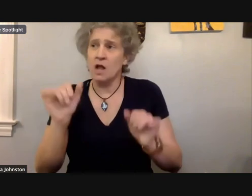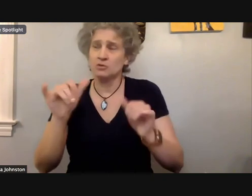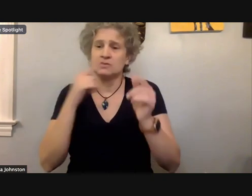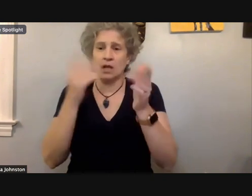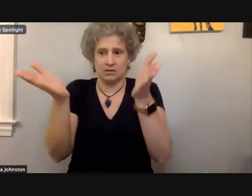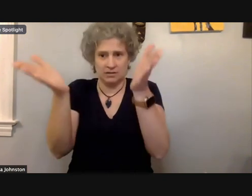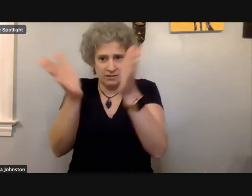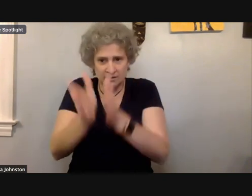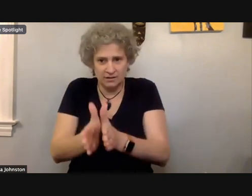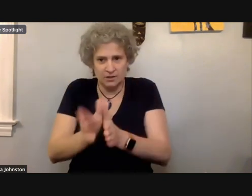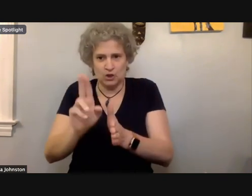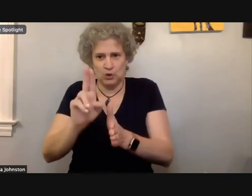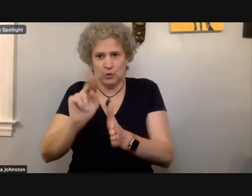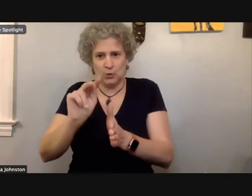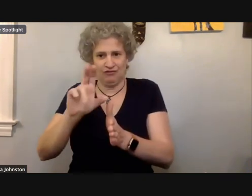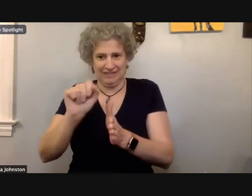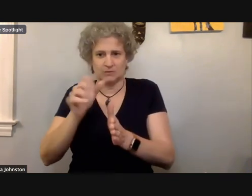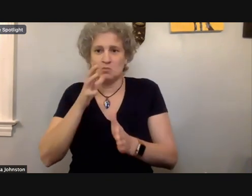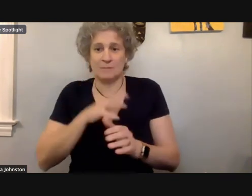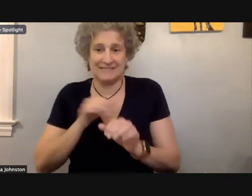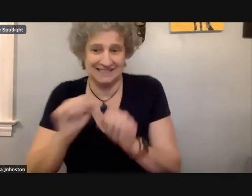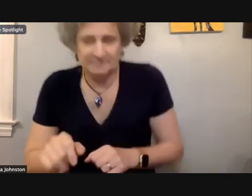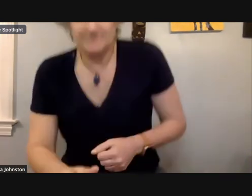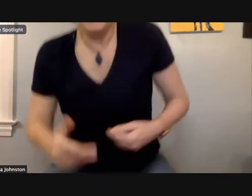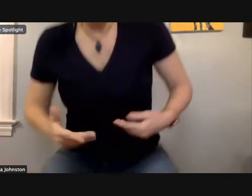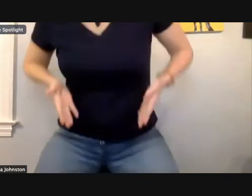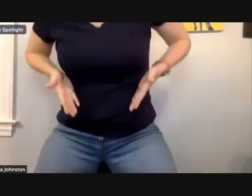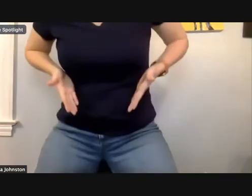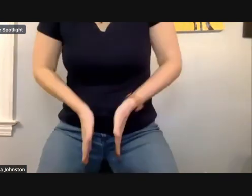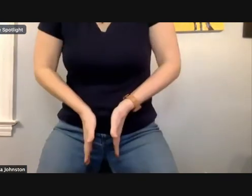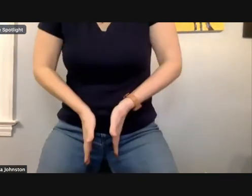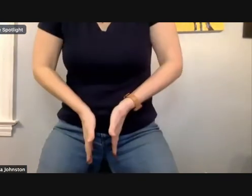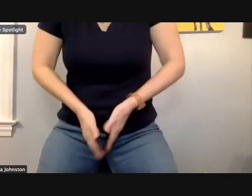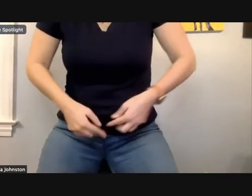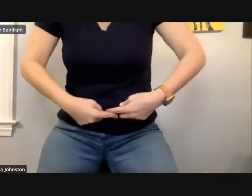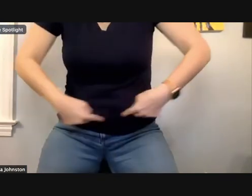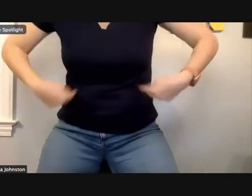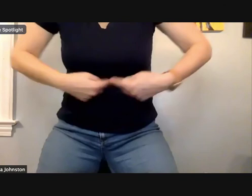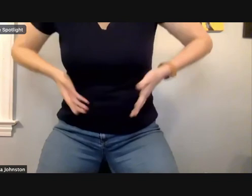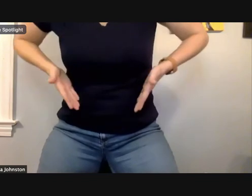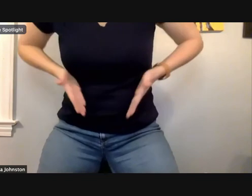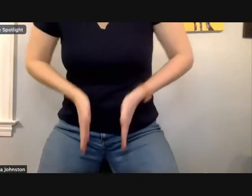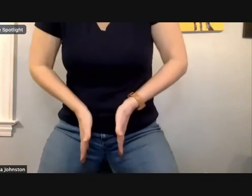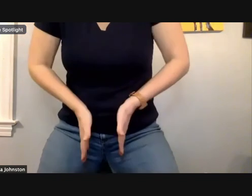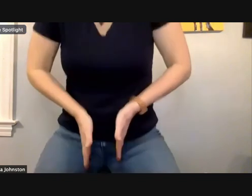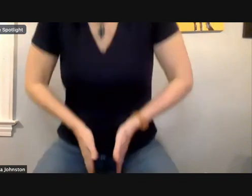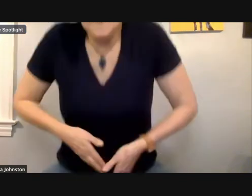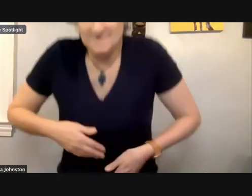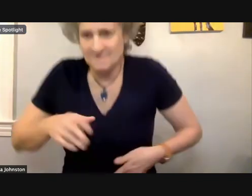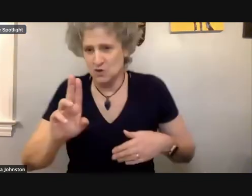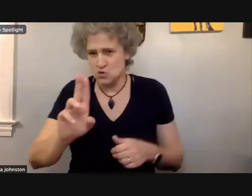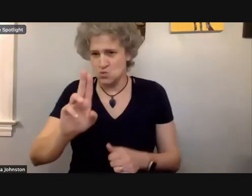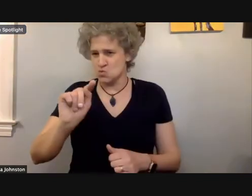Uterus, you finger spell as well. Sometimes you will show the shape with classifiers.